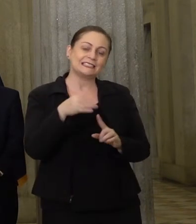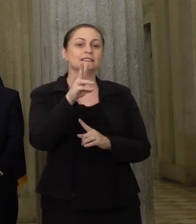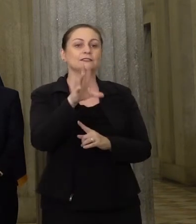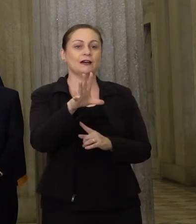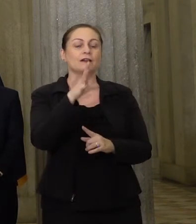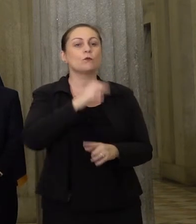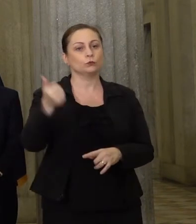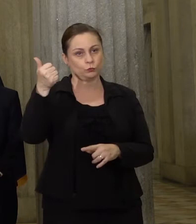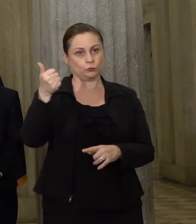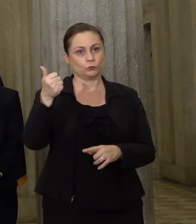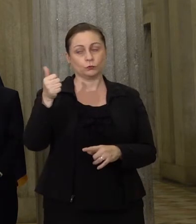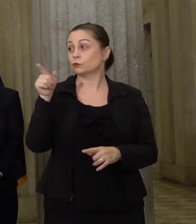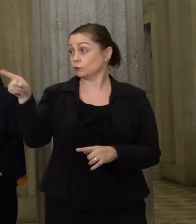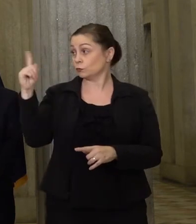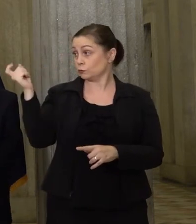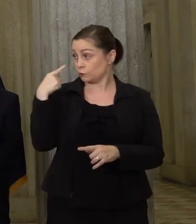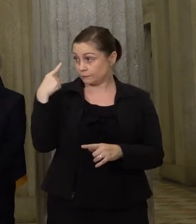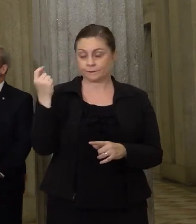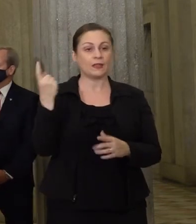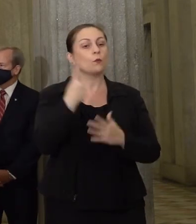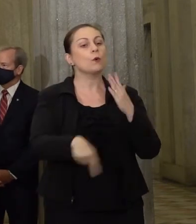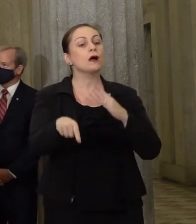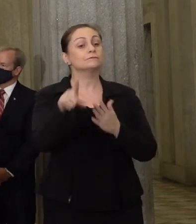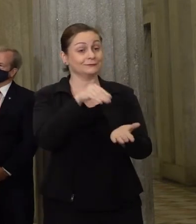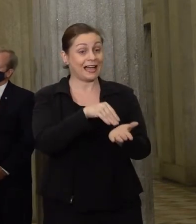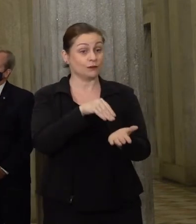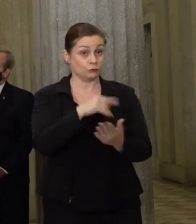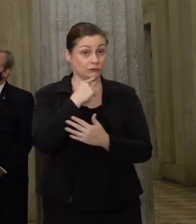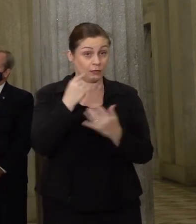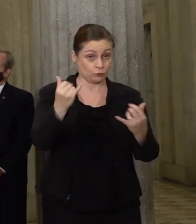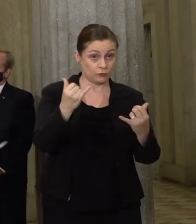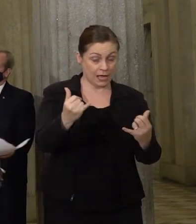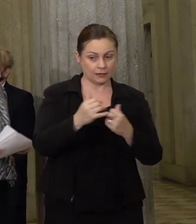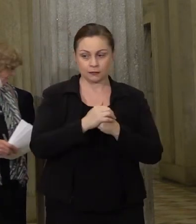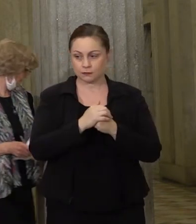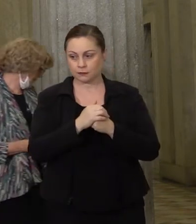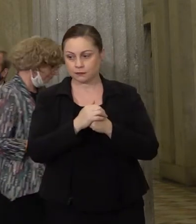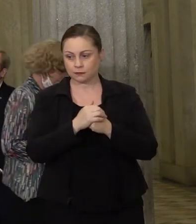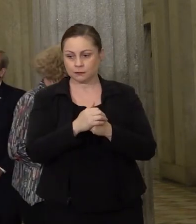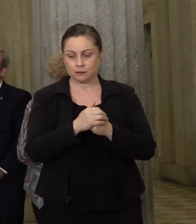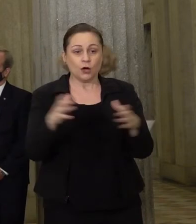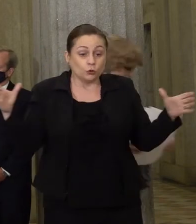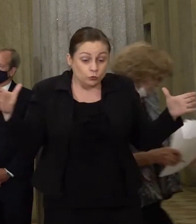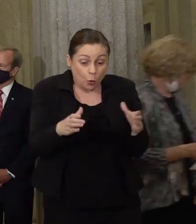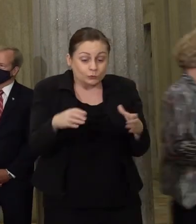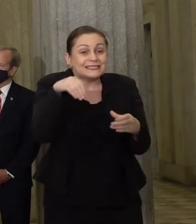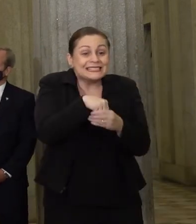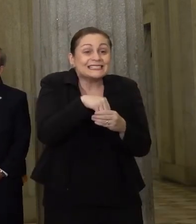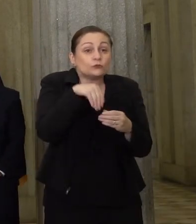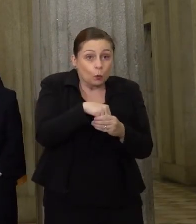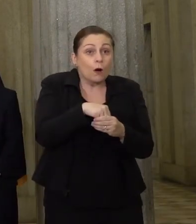65 and older. Governor, based on what the doctor said earlier today, closed indoor spaces, talked about when the